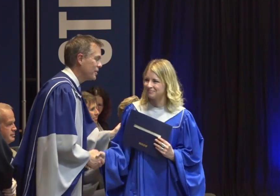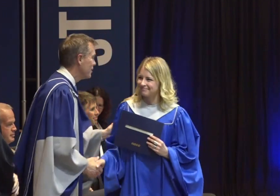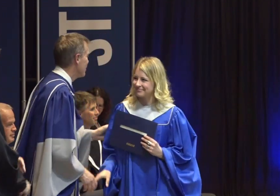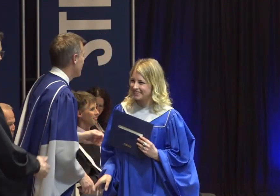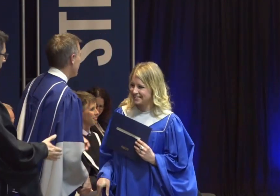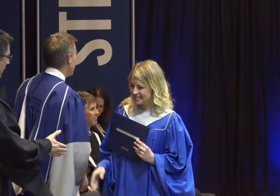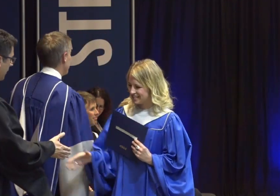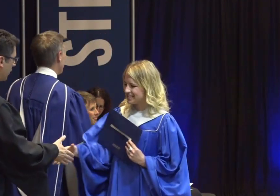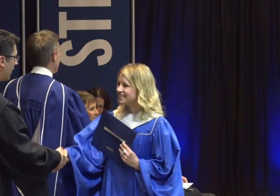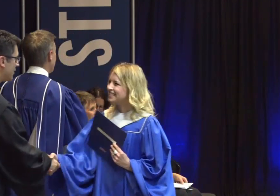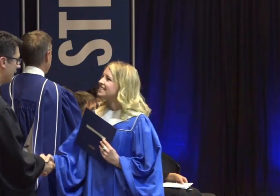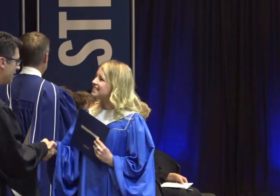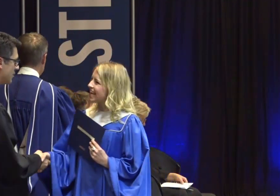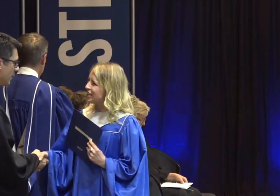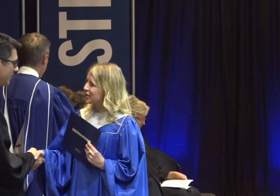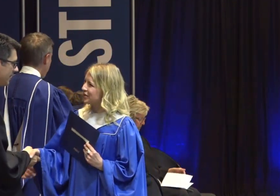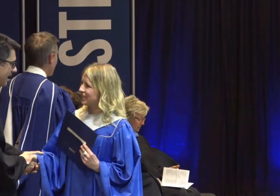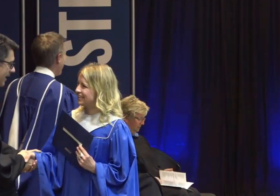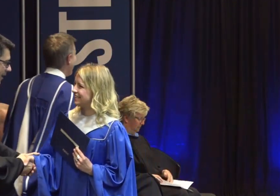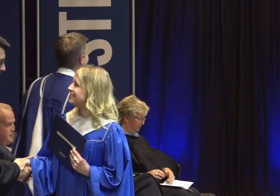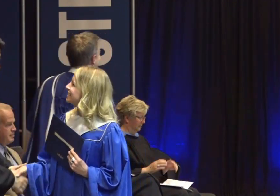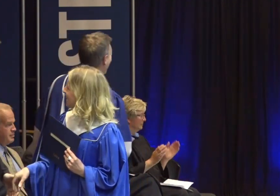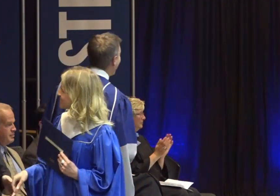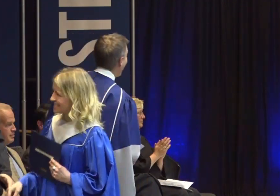Daphne Foley, Honors.